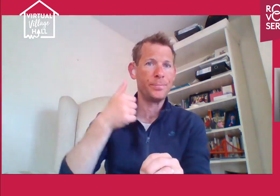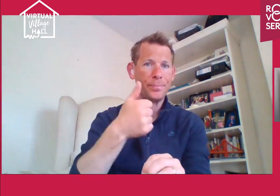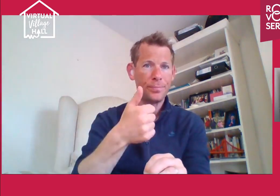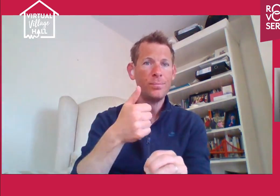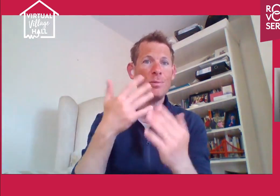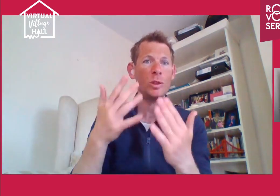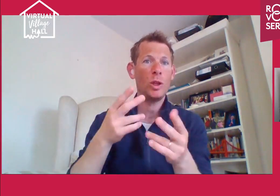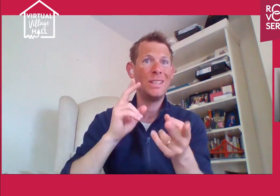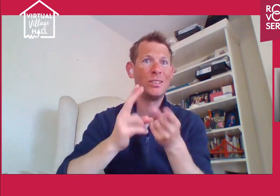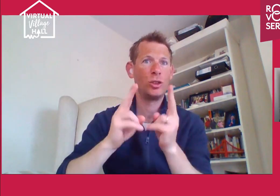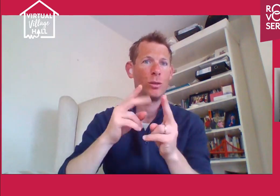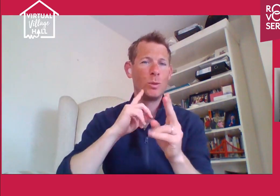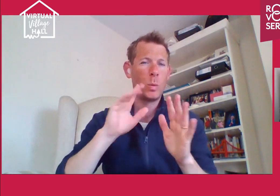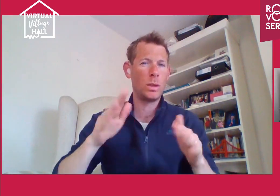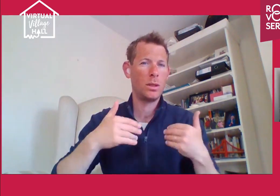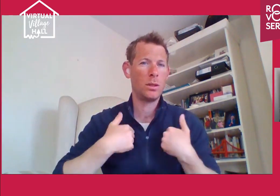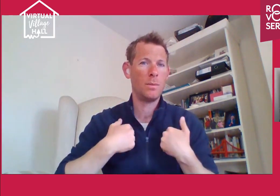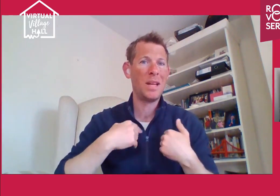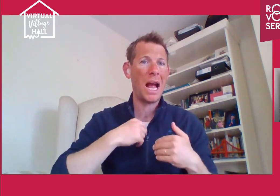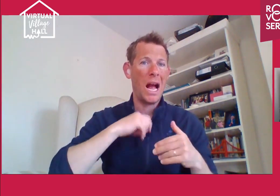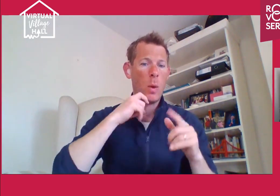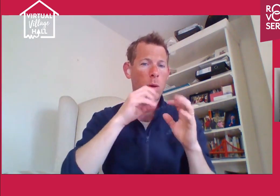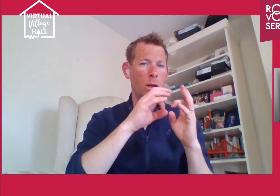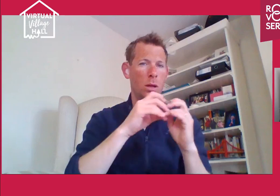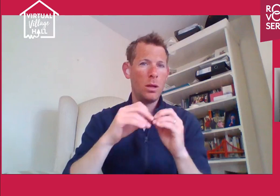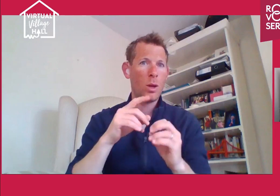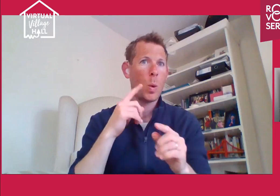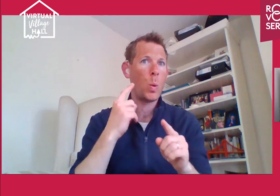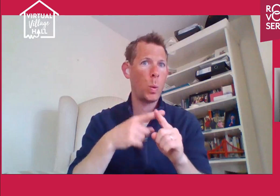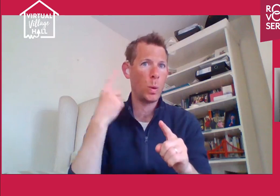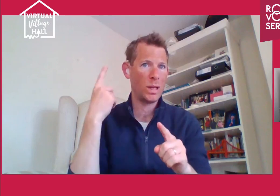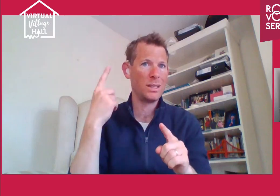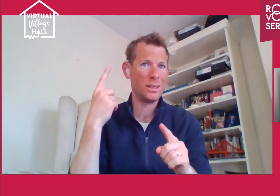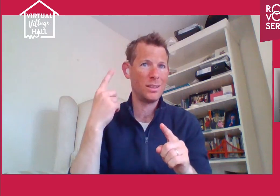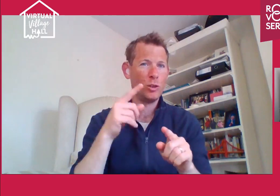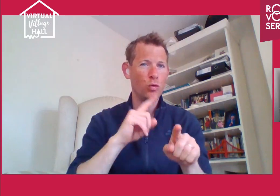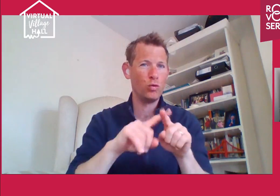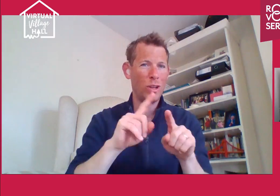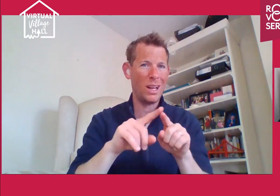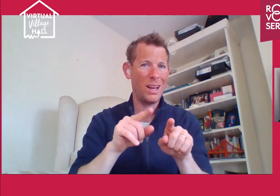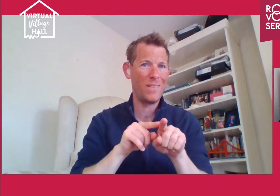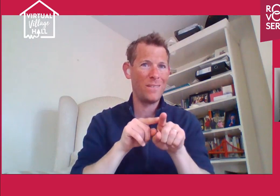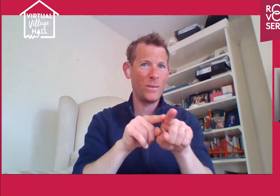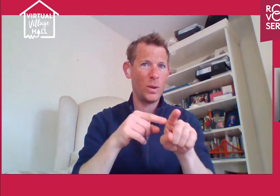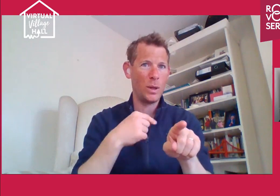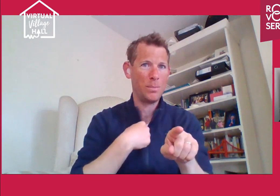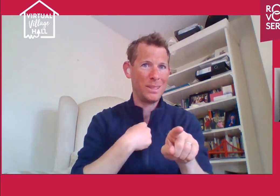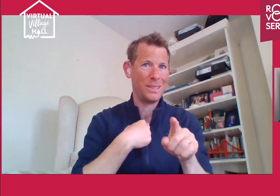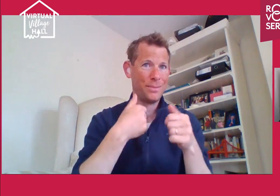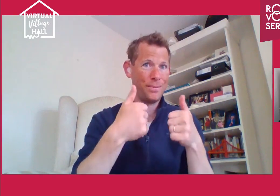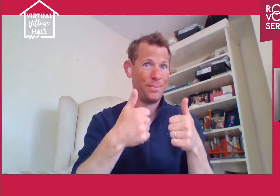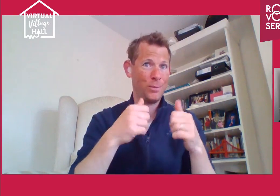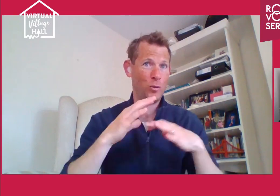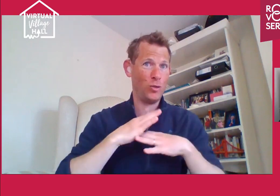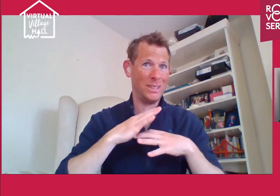practiced the alphabet before, and the interpreter will step back and I'll do it pretty quick. So if you can follow